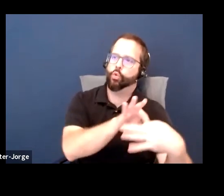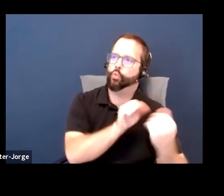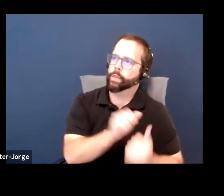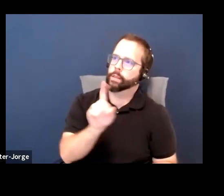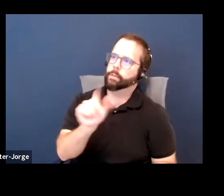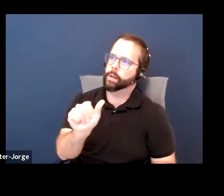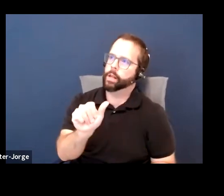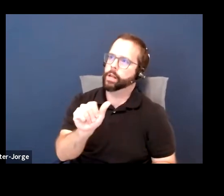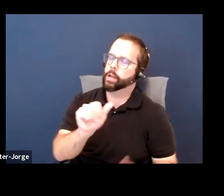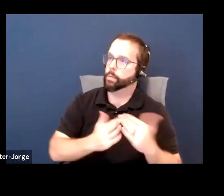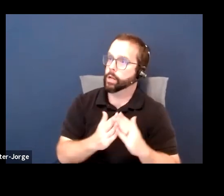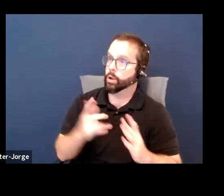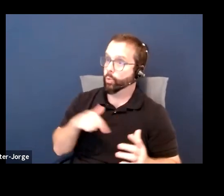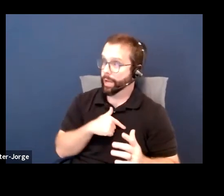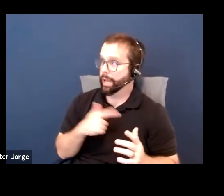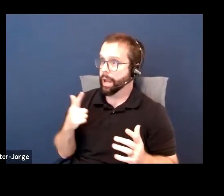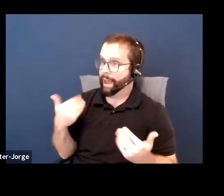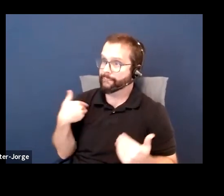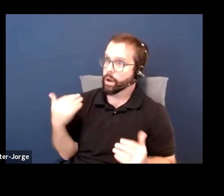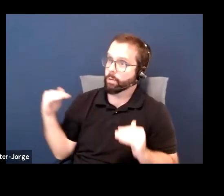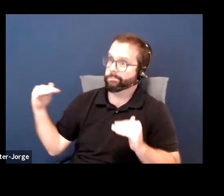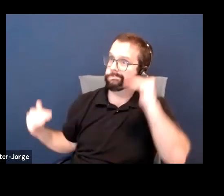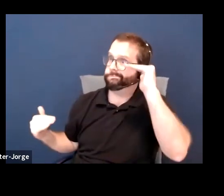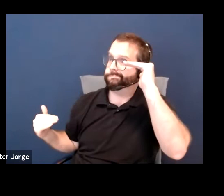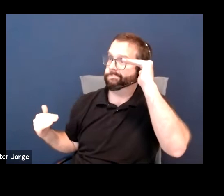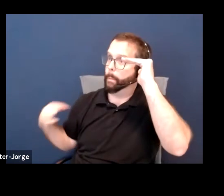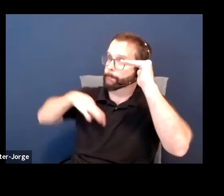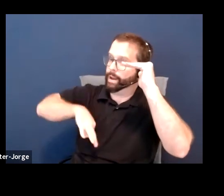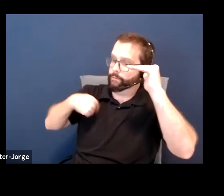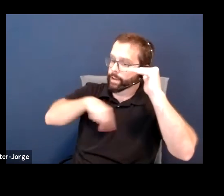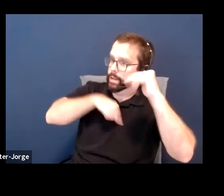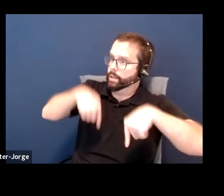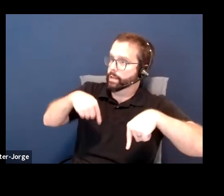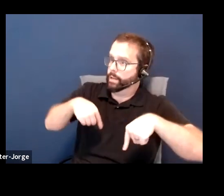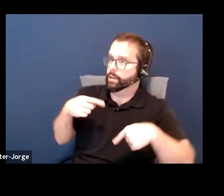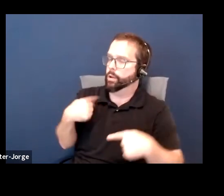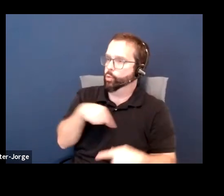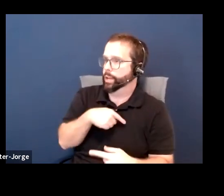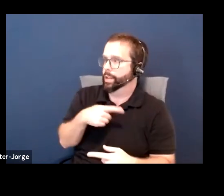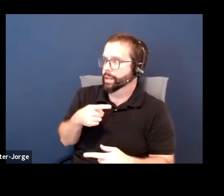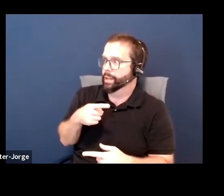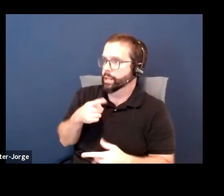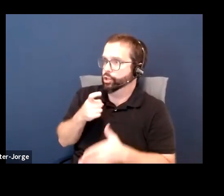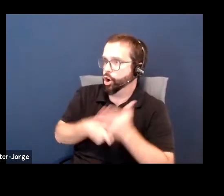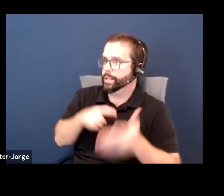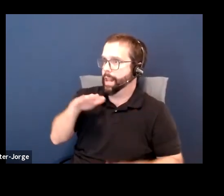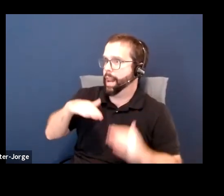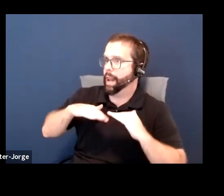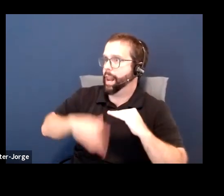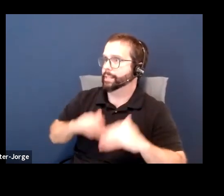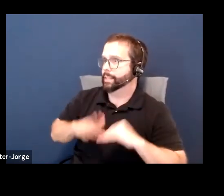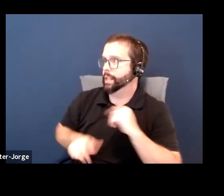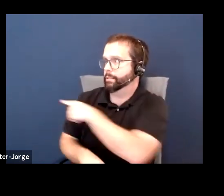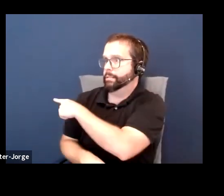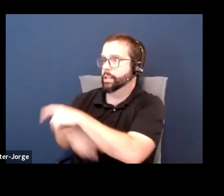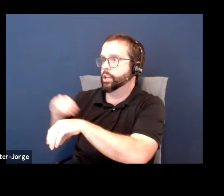private firms who will come in and charge a lot more money to do the work that you're able to do. And it's important to stay rooted